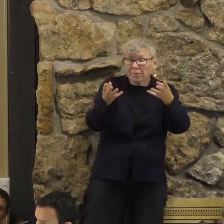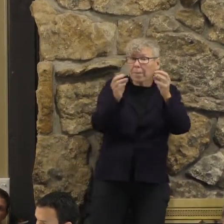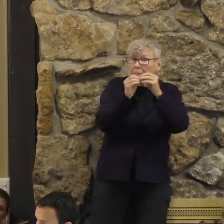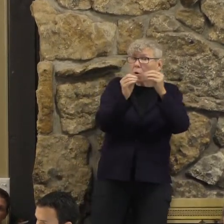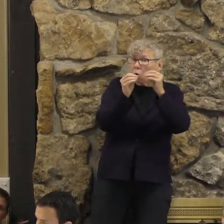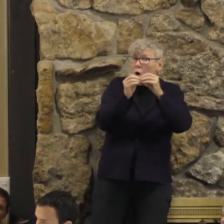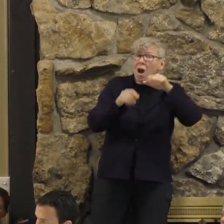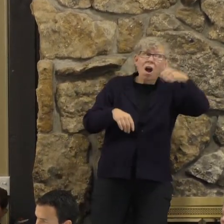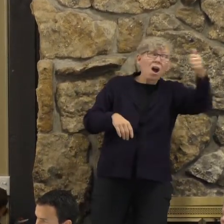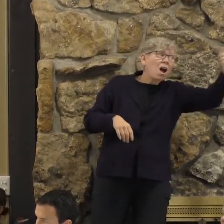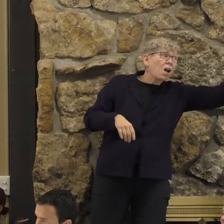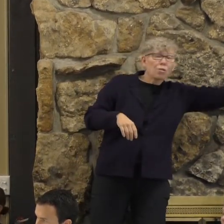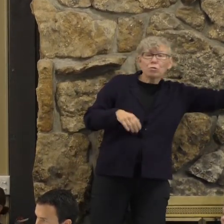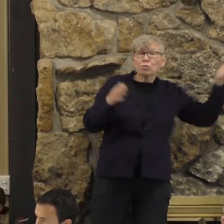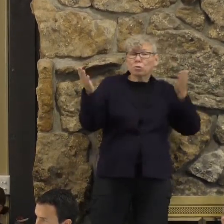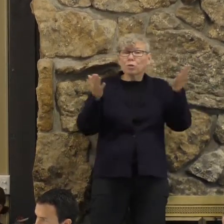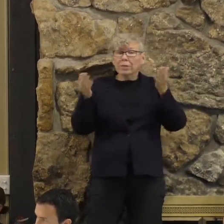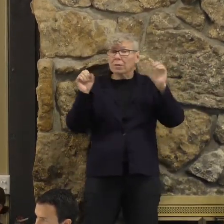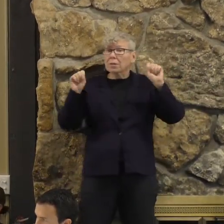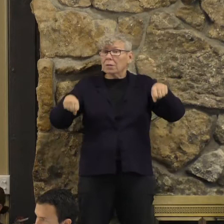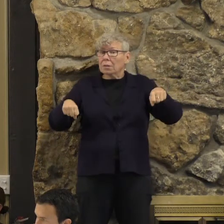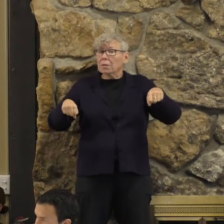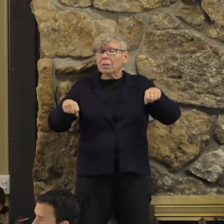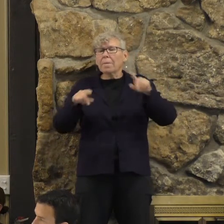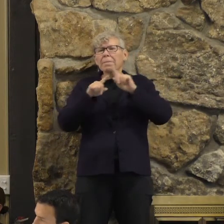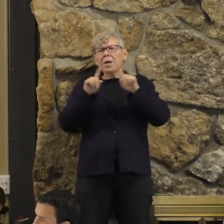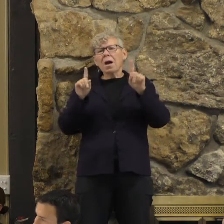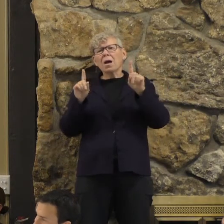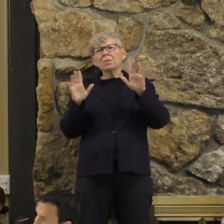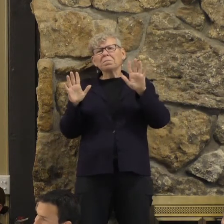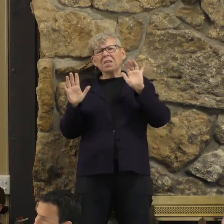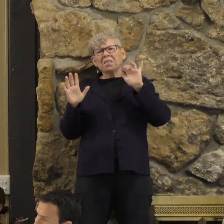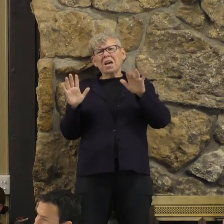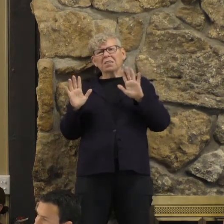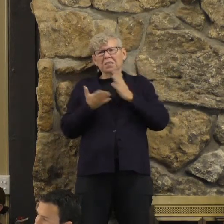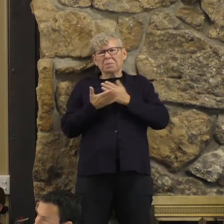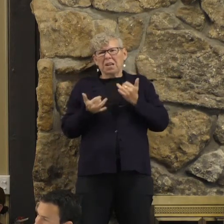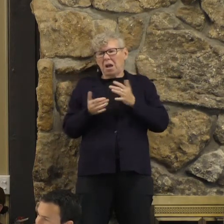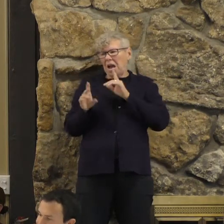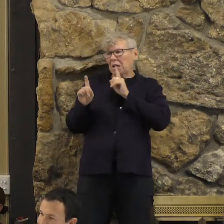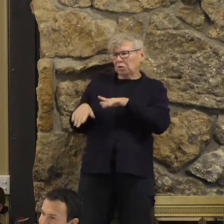but maybe that just answers your specific question for now.